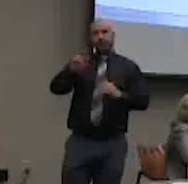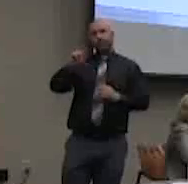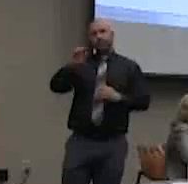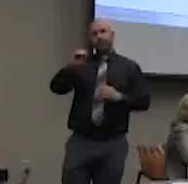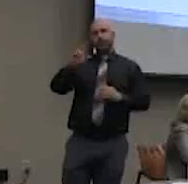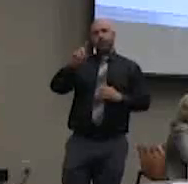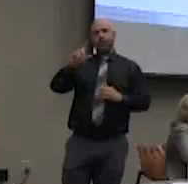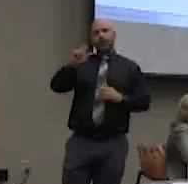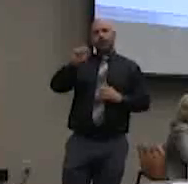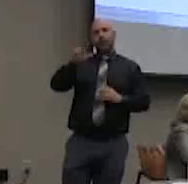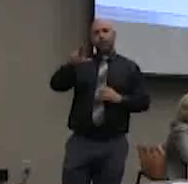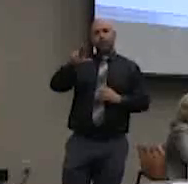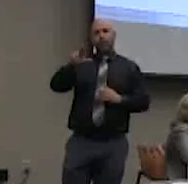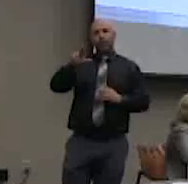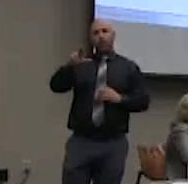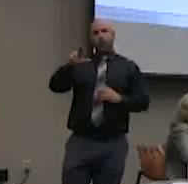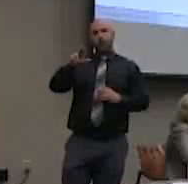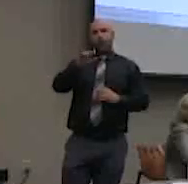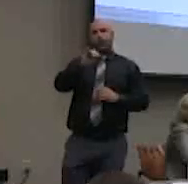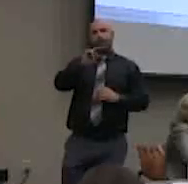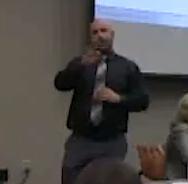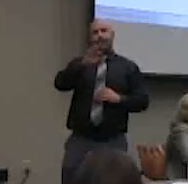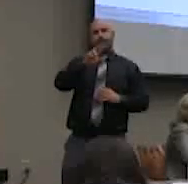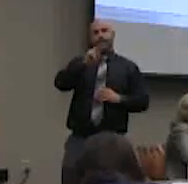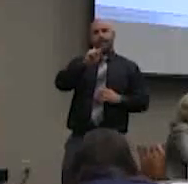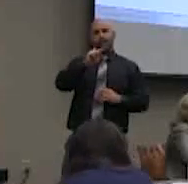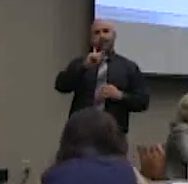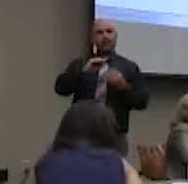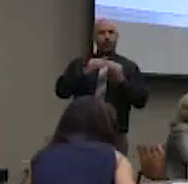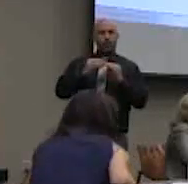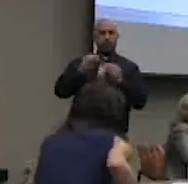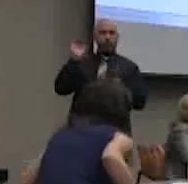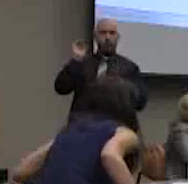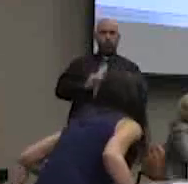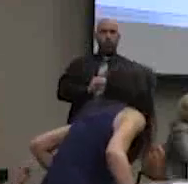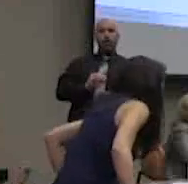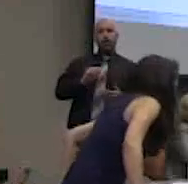much better. And so we know the children are there, but